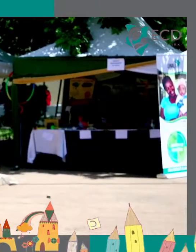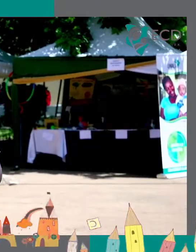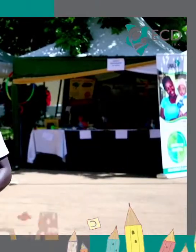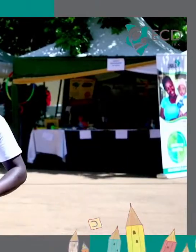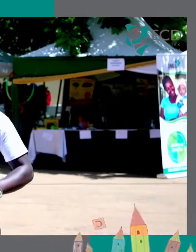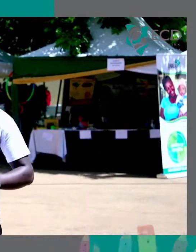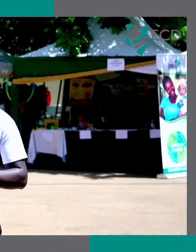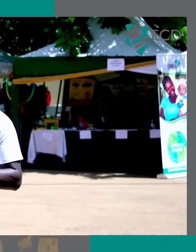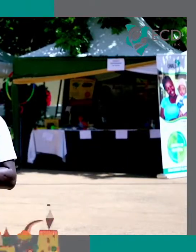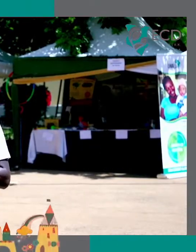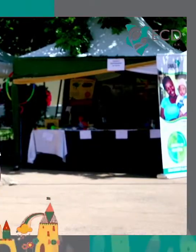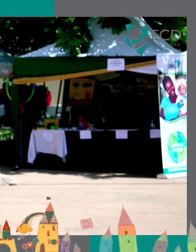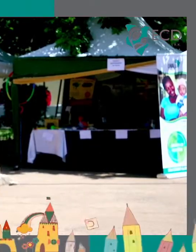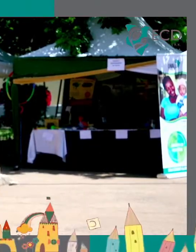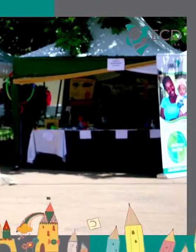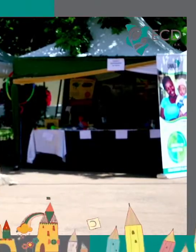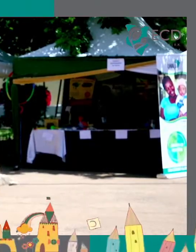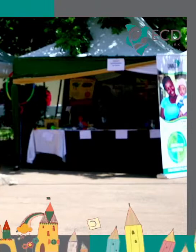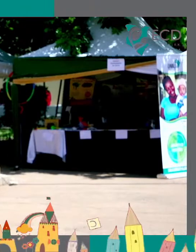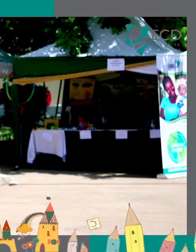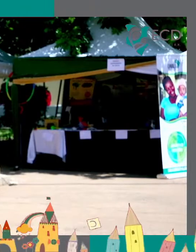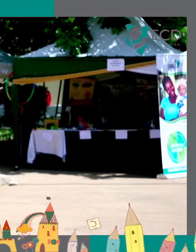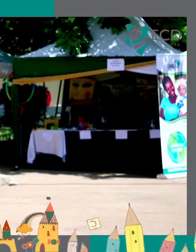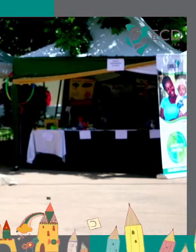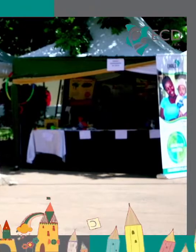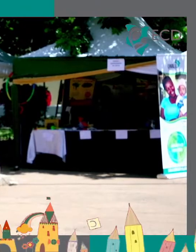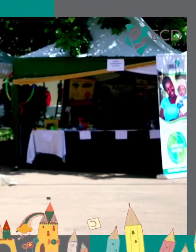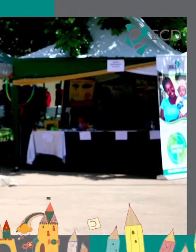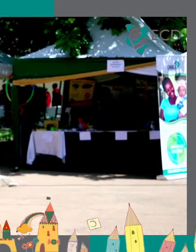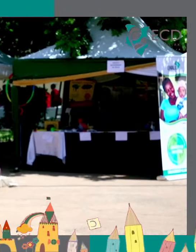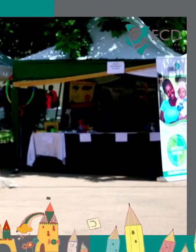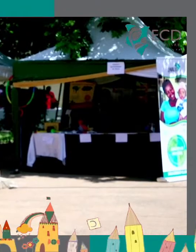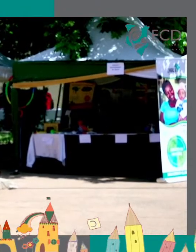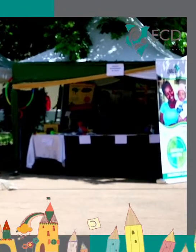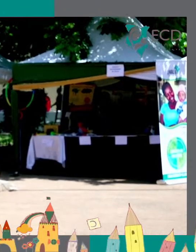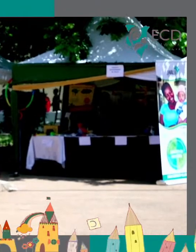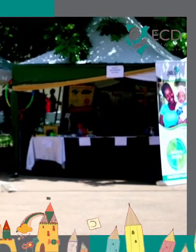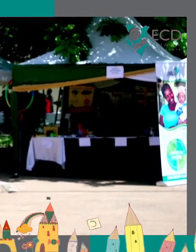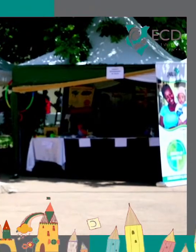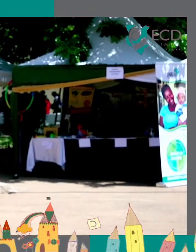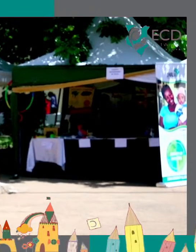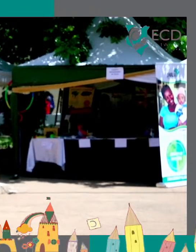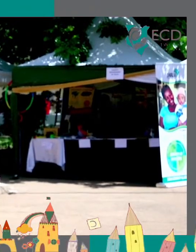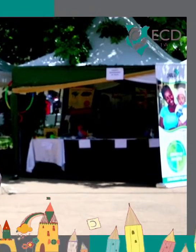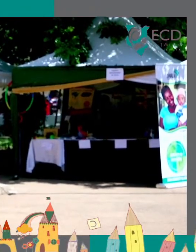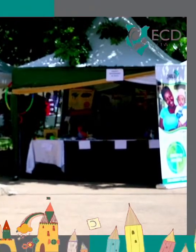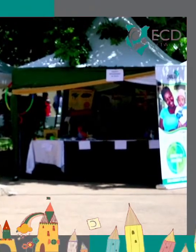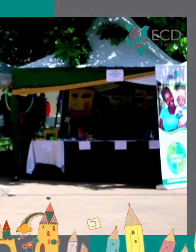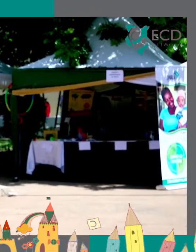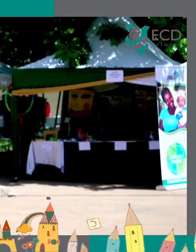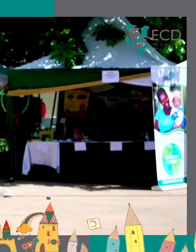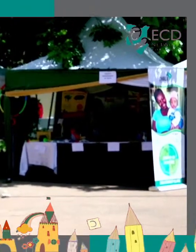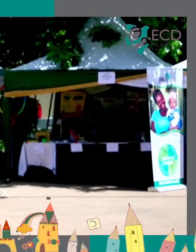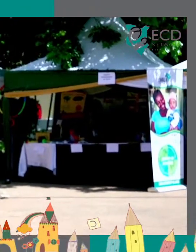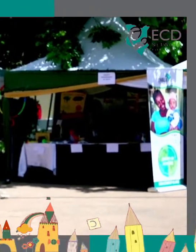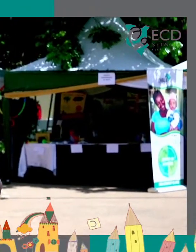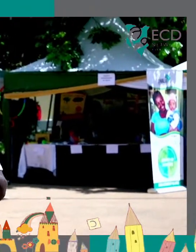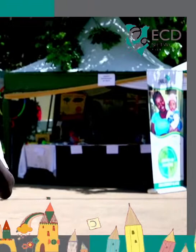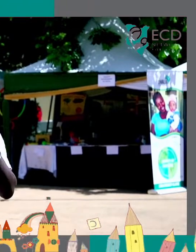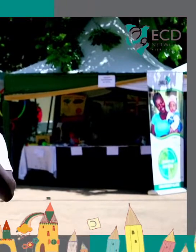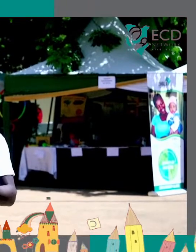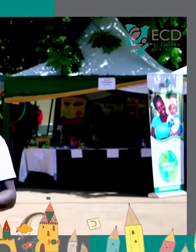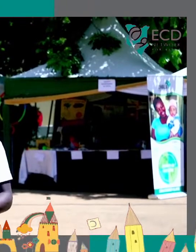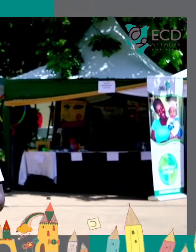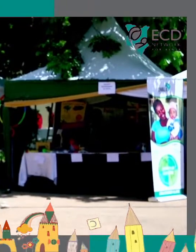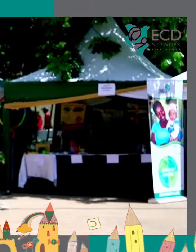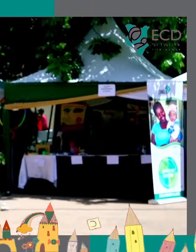implemented fully, then we are going to have one of the most amazing country, a child-friendly country, and a country